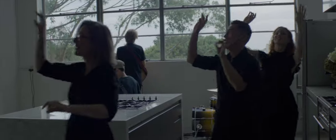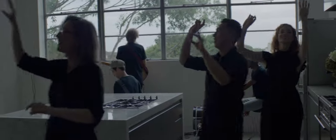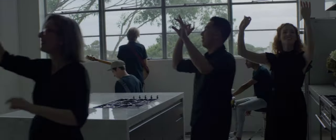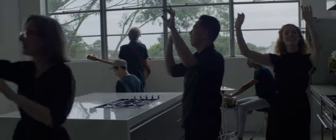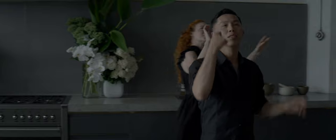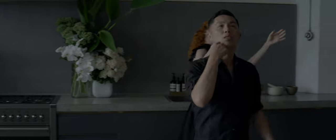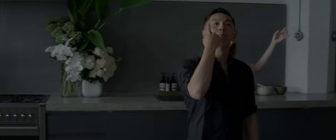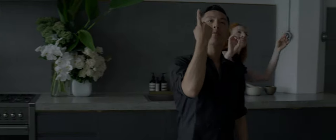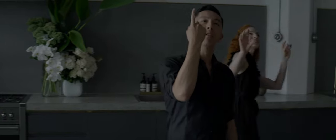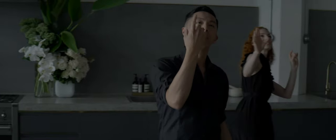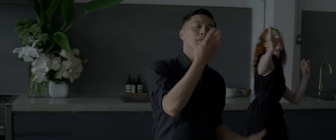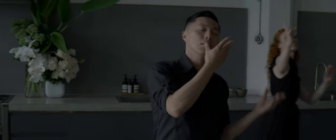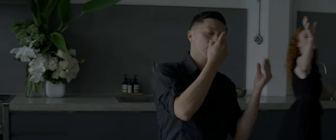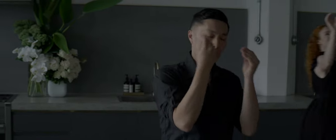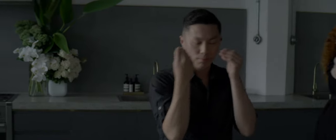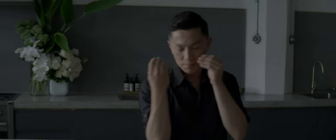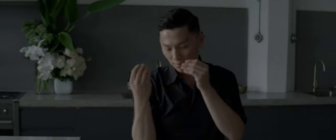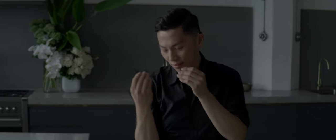I bet tomorrow I'll be sleeping,